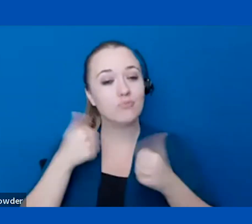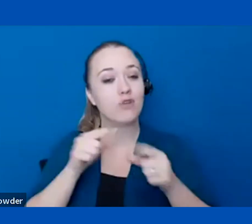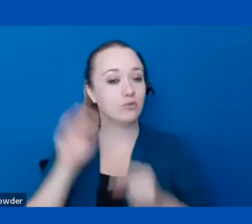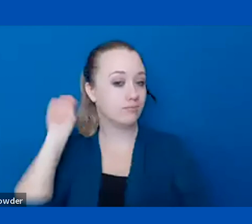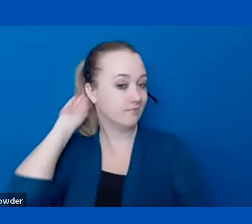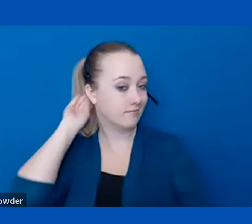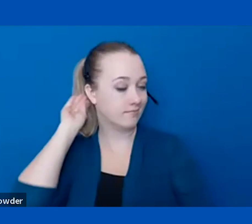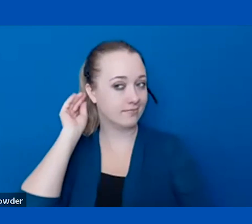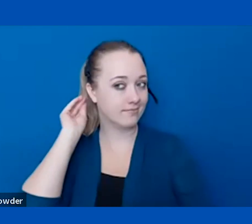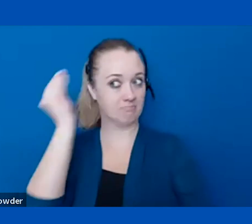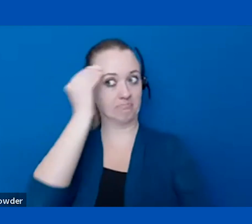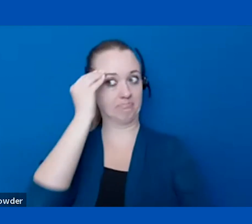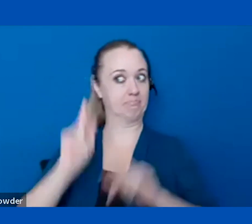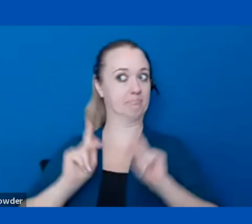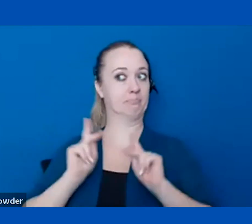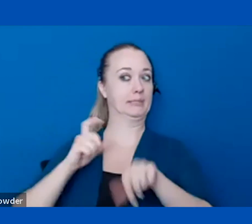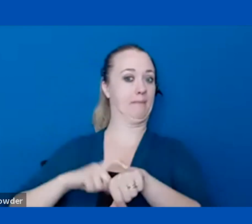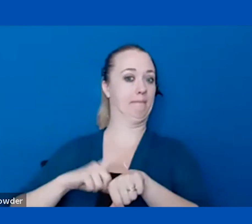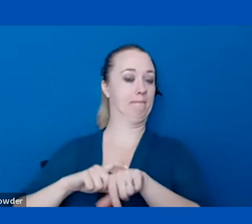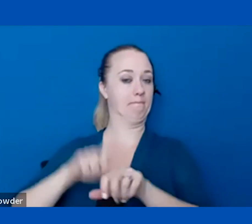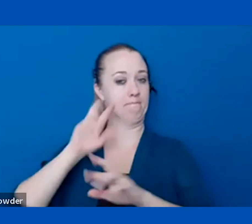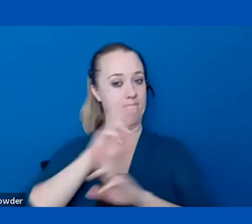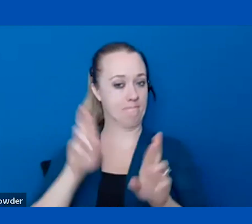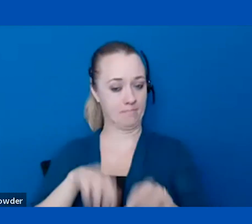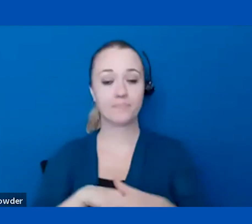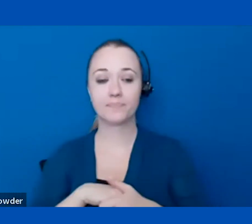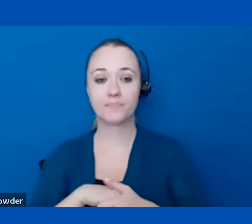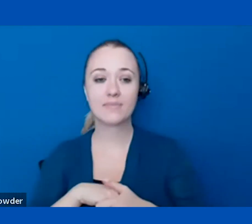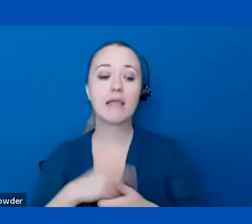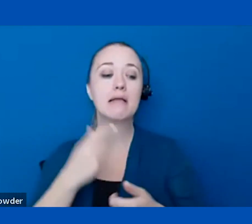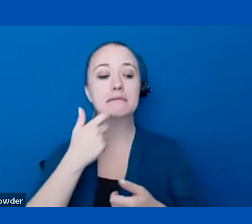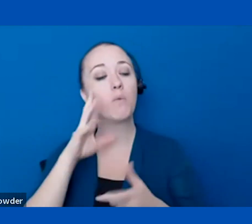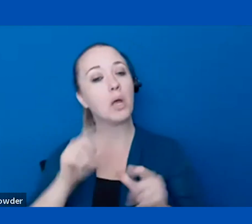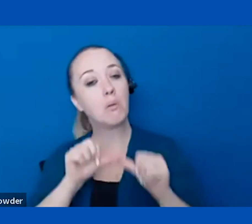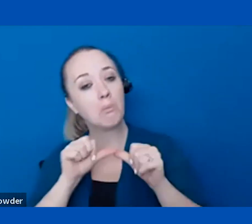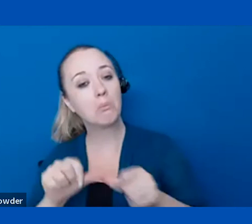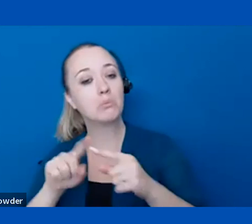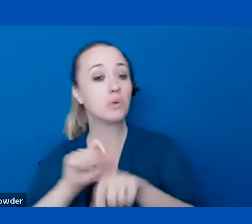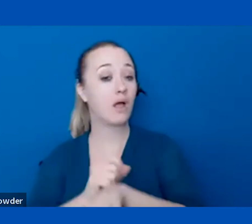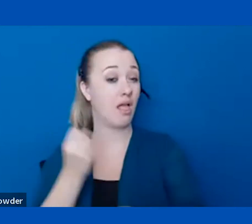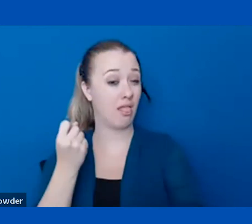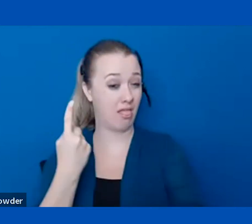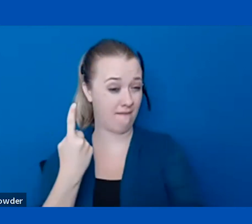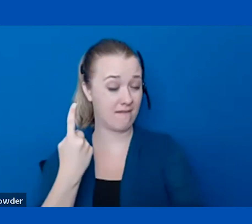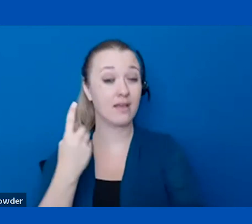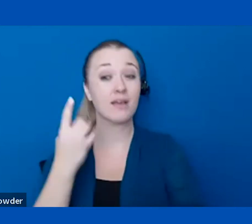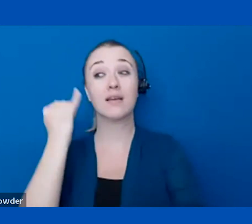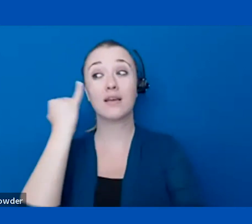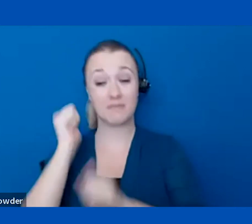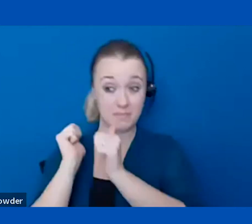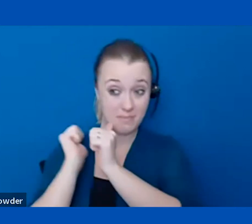time. So I said that this would go until about 11. If it goes a little later,